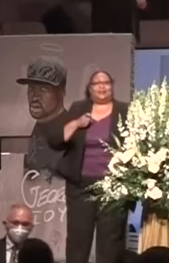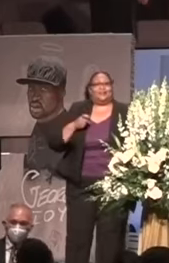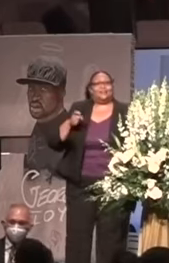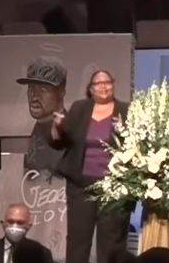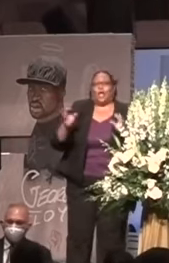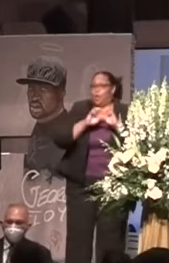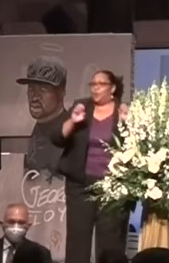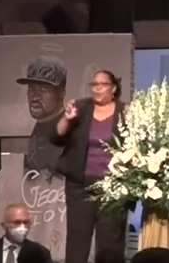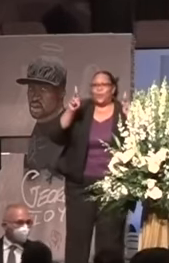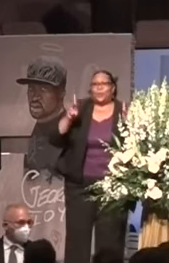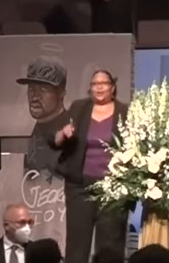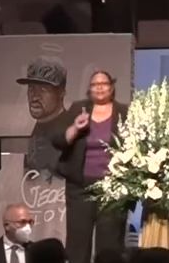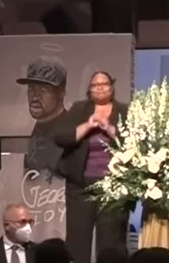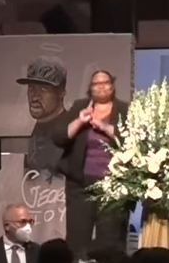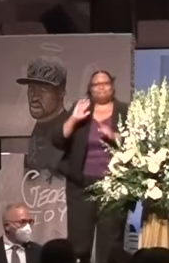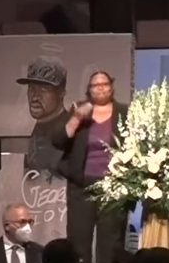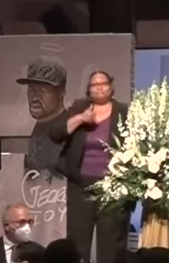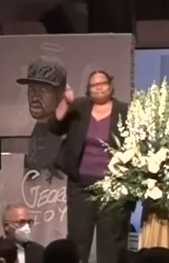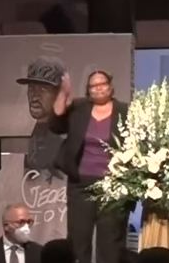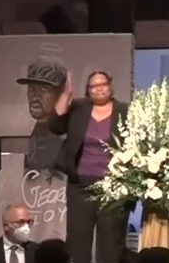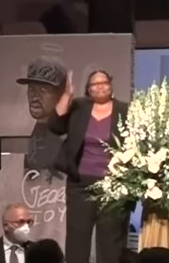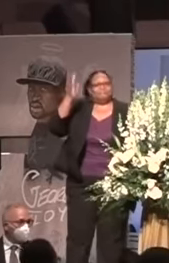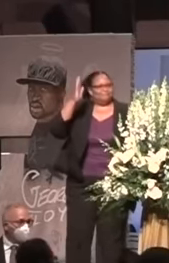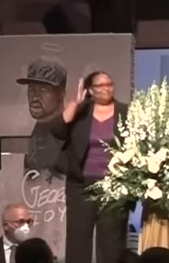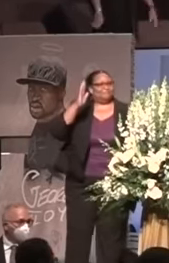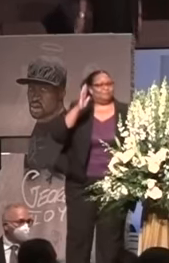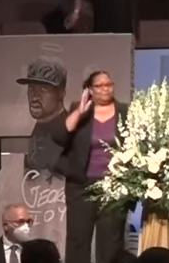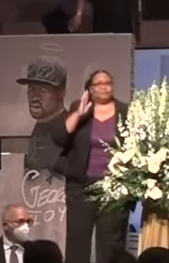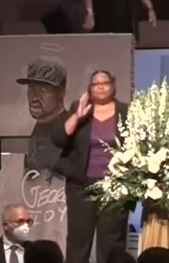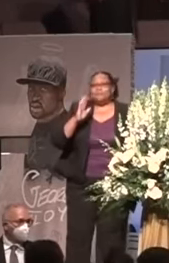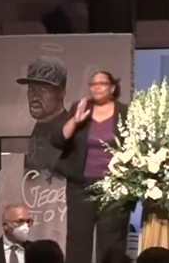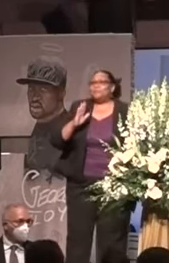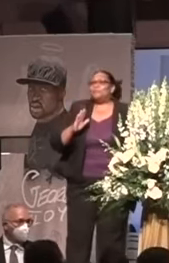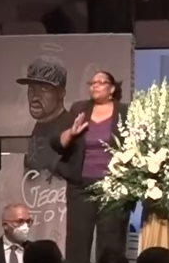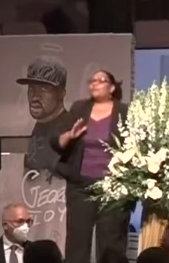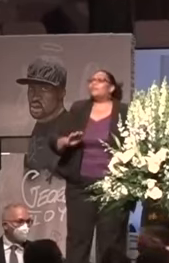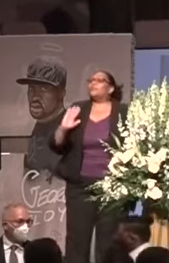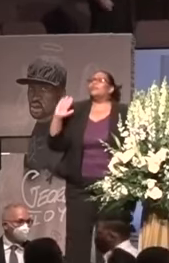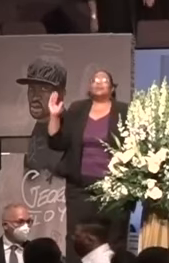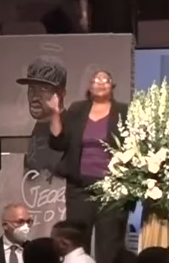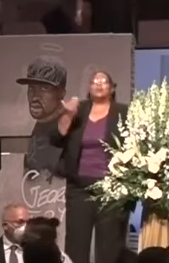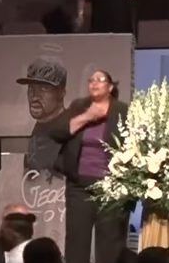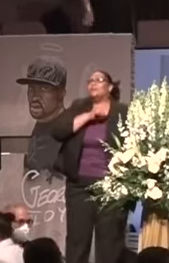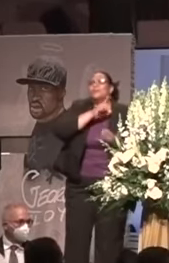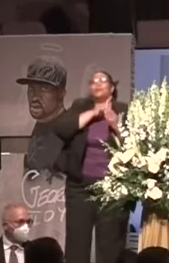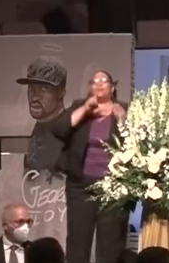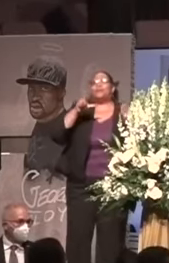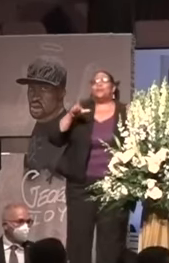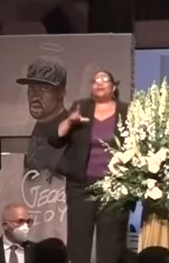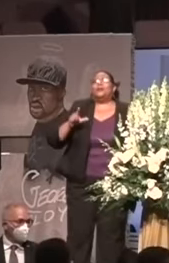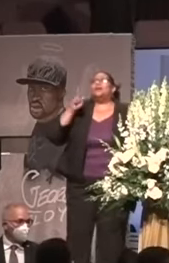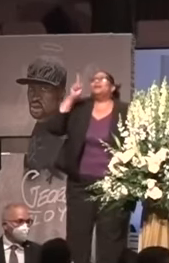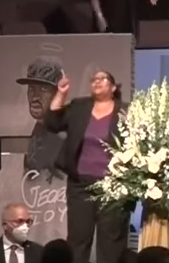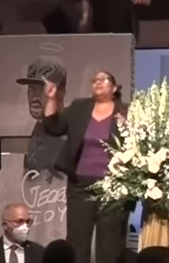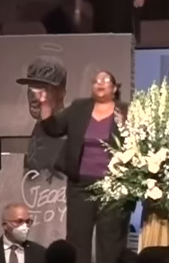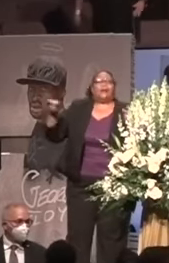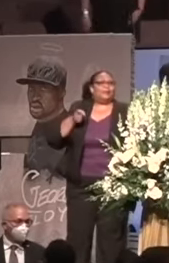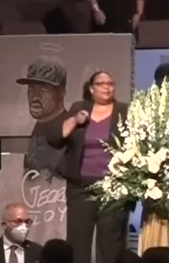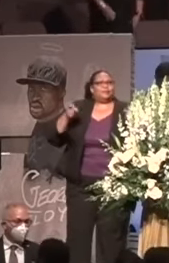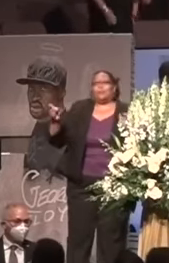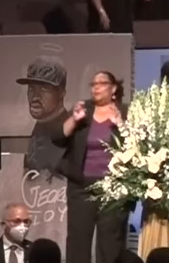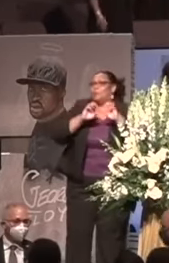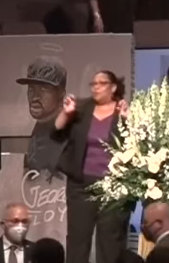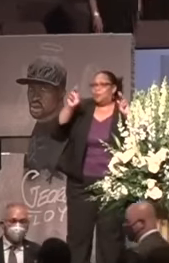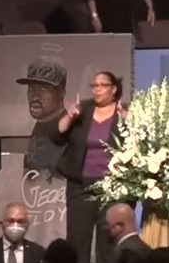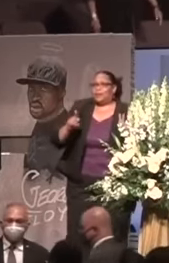You reign. Nobody like our God. Nobody like our God. Lord,